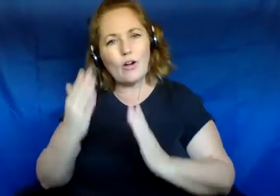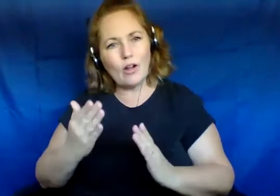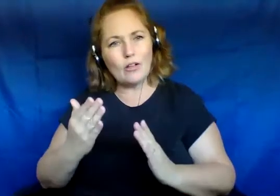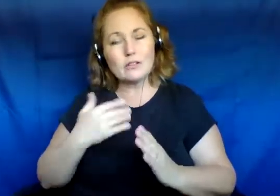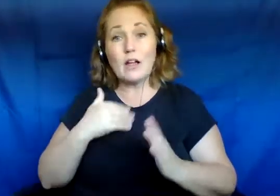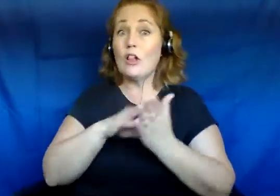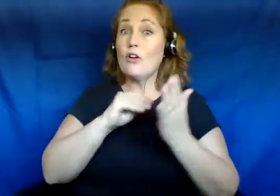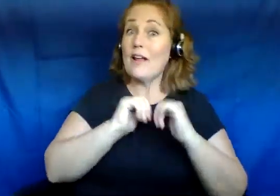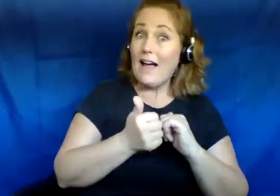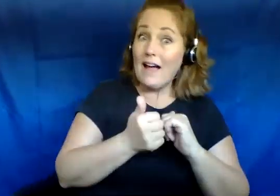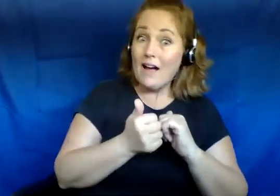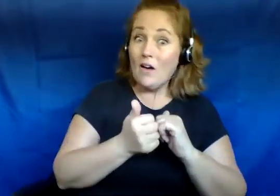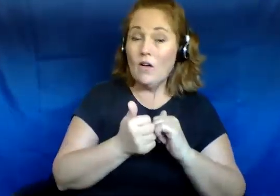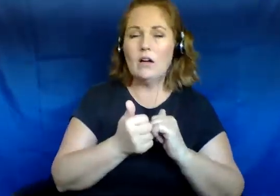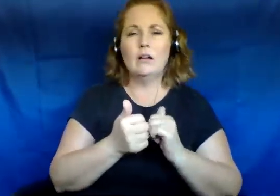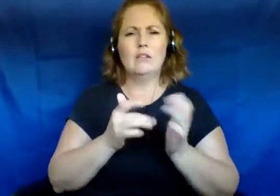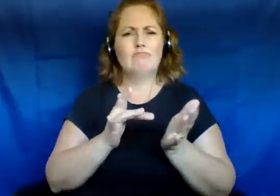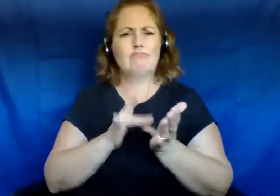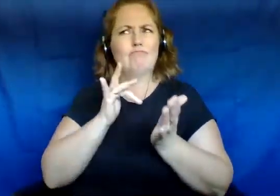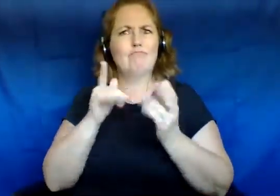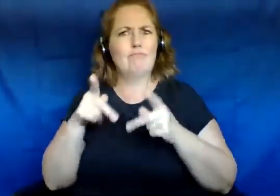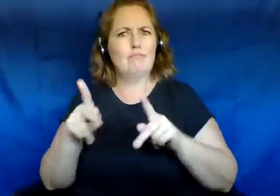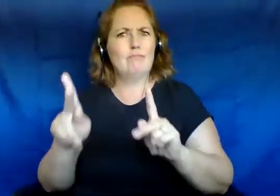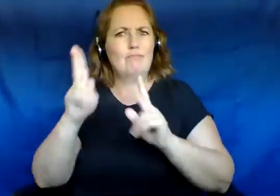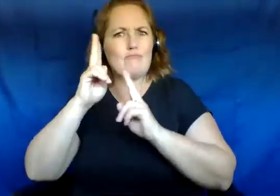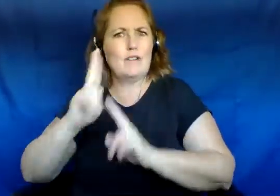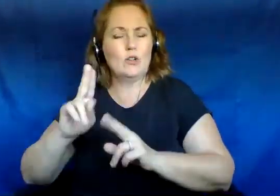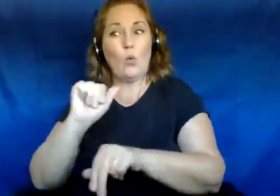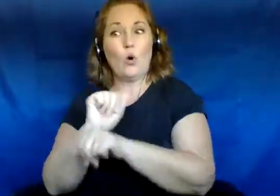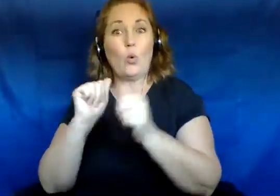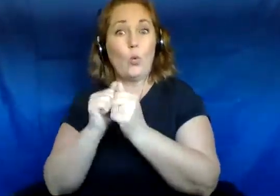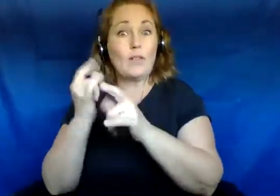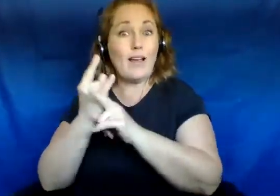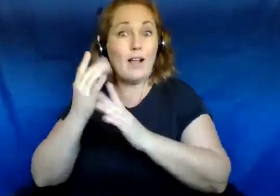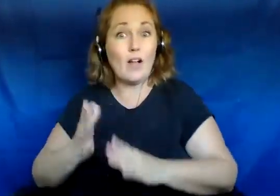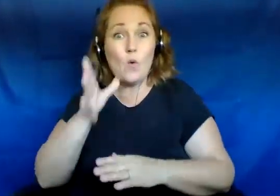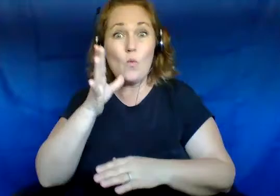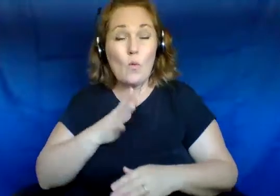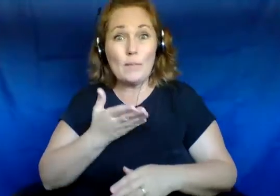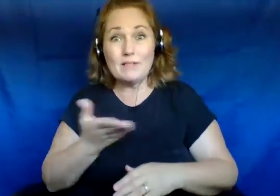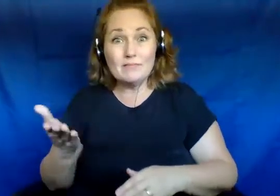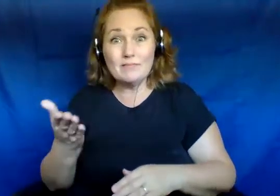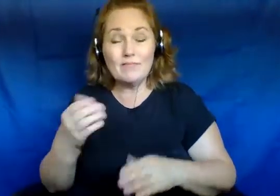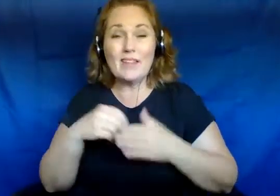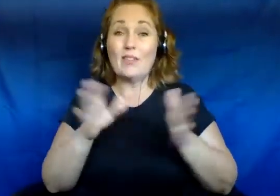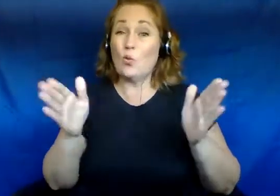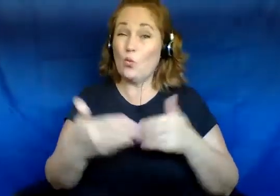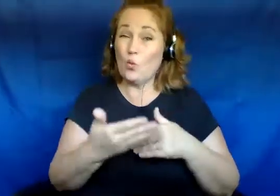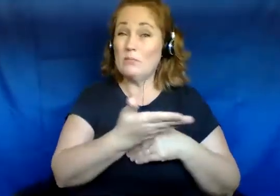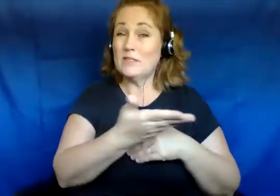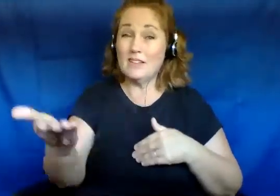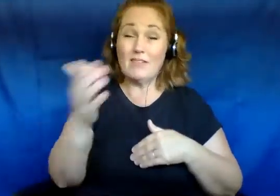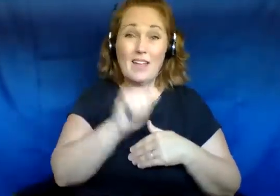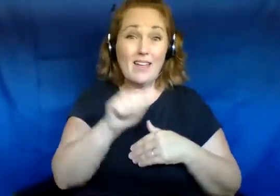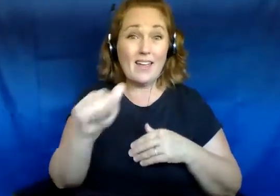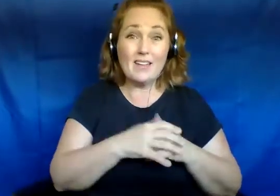do that by having the privilege of working with alcoholic women in the rooms of Alcoholics Anonymous.